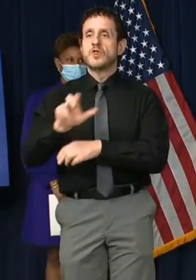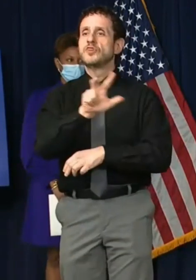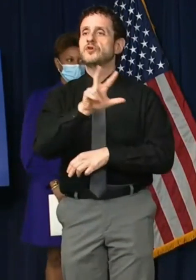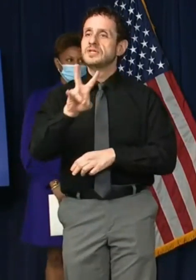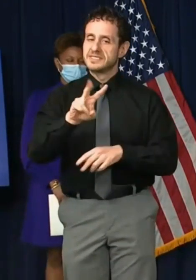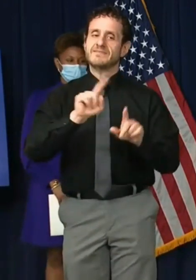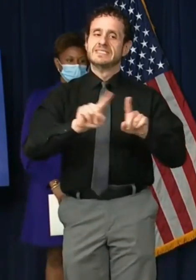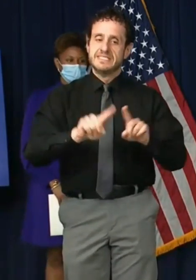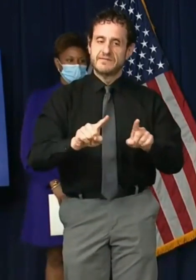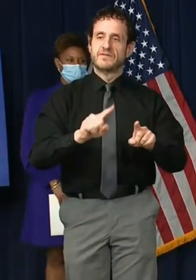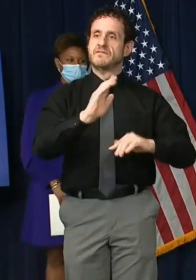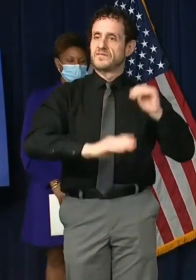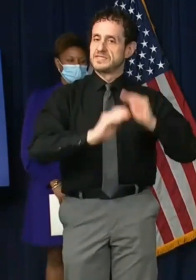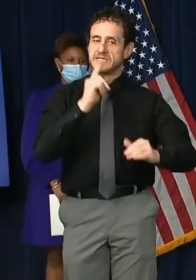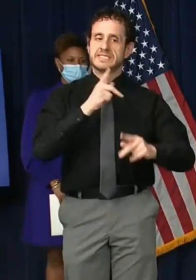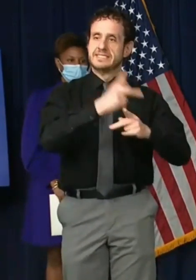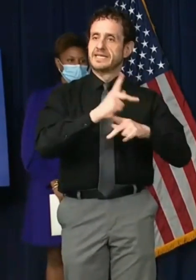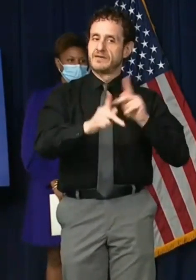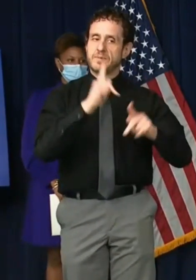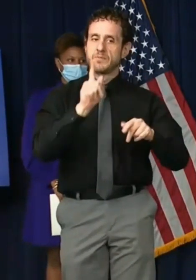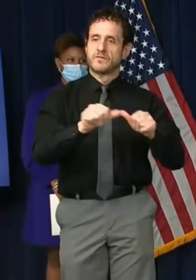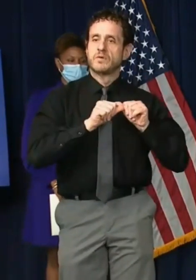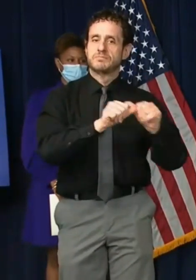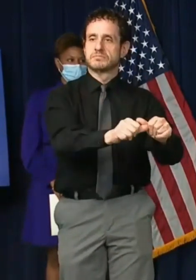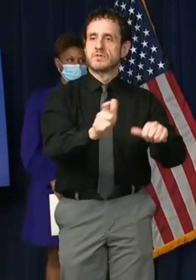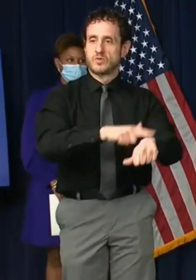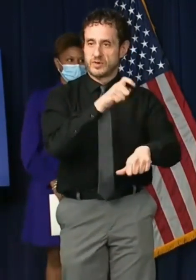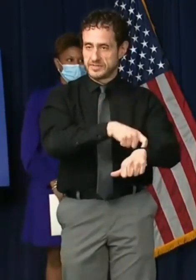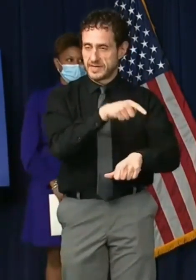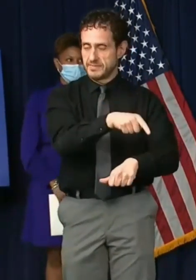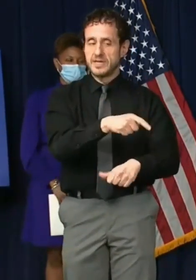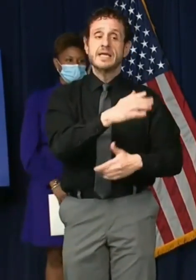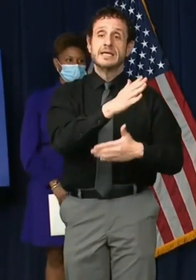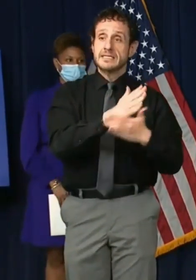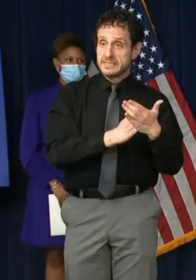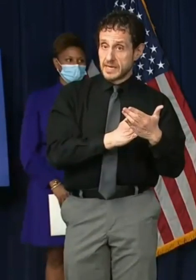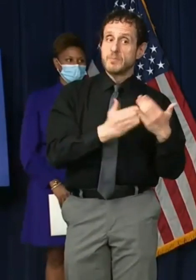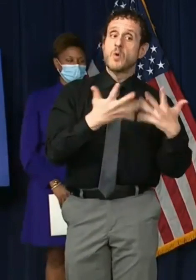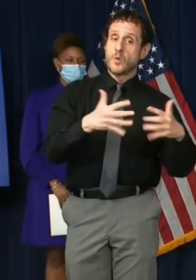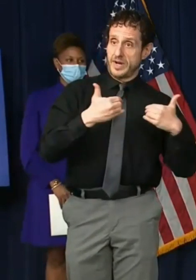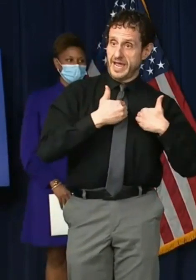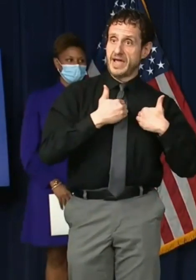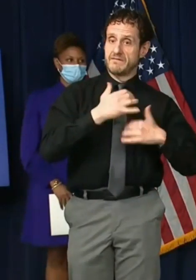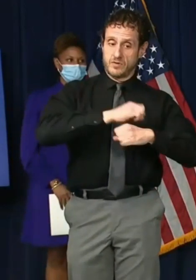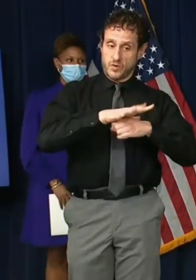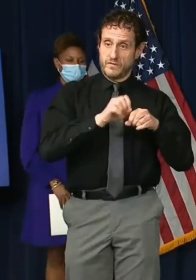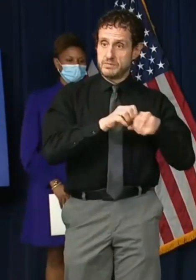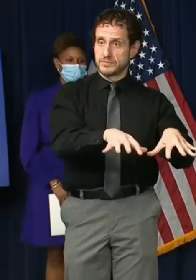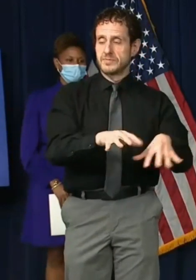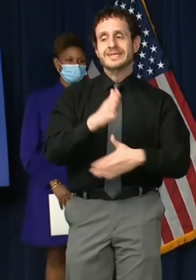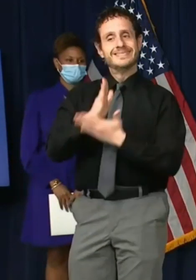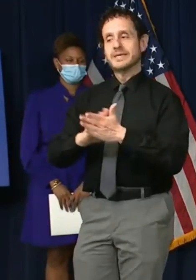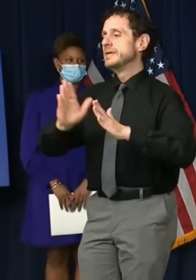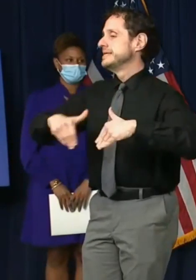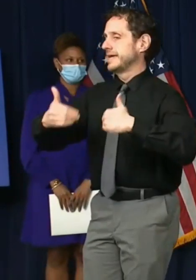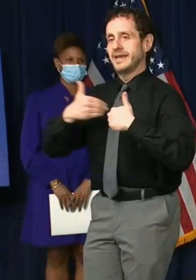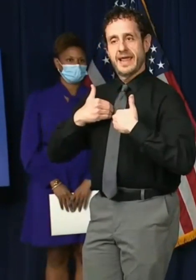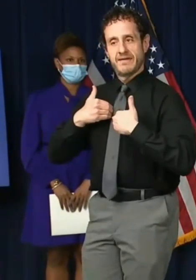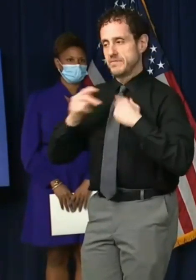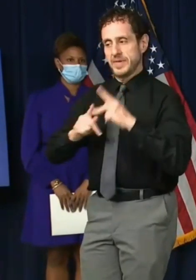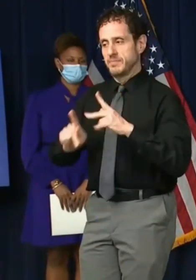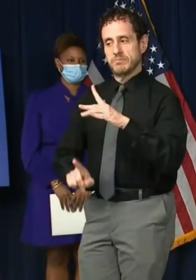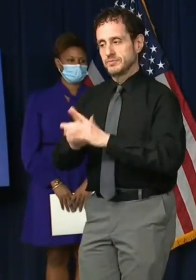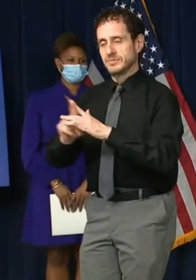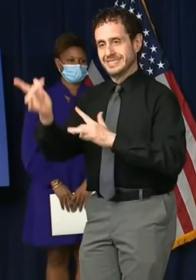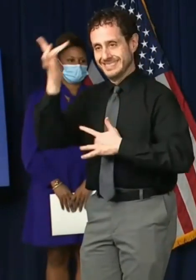are actively experiencing outbreaks and some that had not identified a single case. Our hope is that by